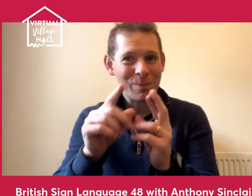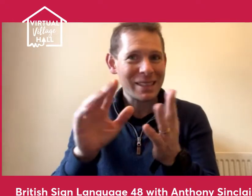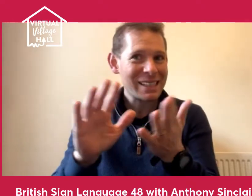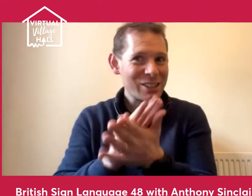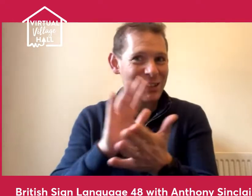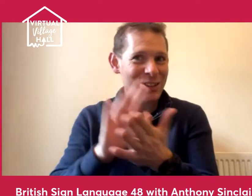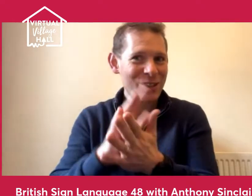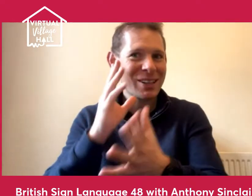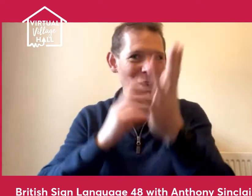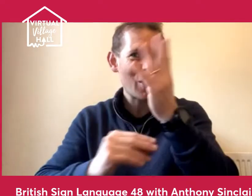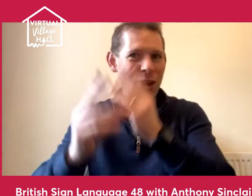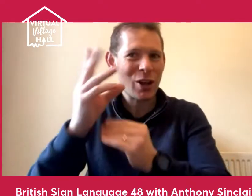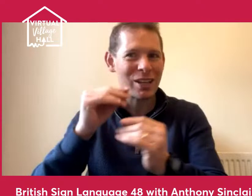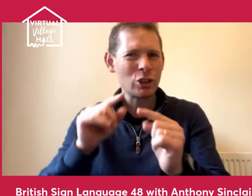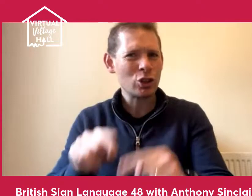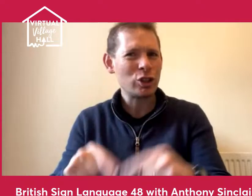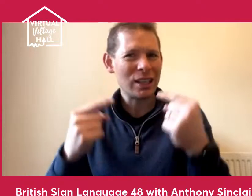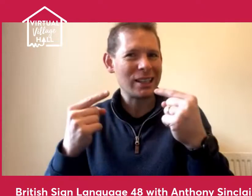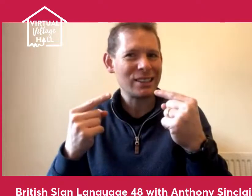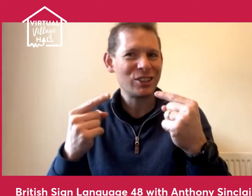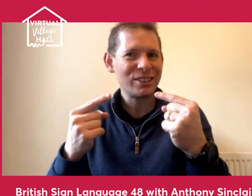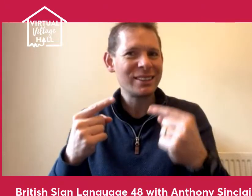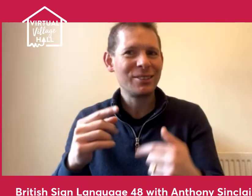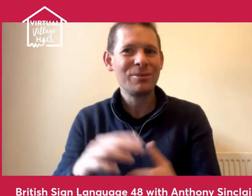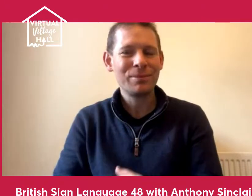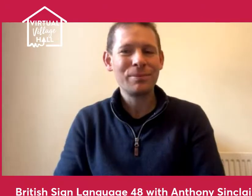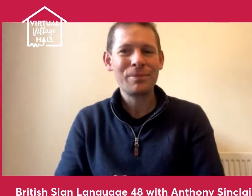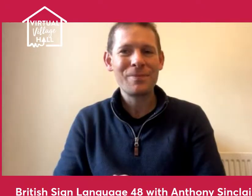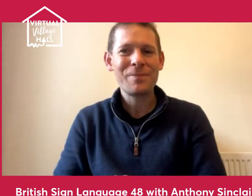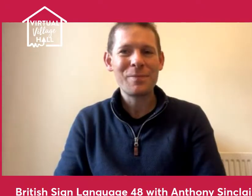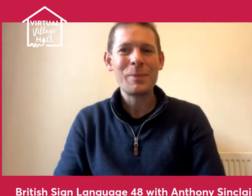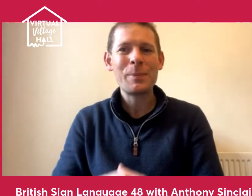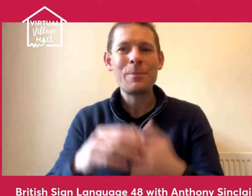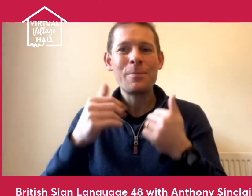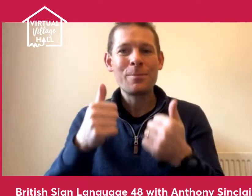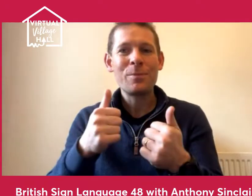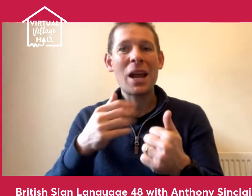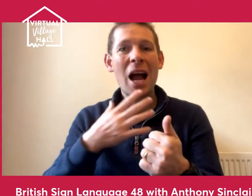So hopefully you enjoyed the session and you hopefully enjoyed the challenge.